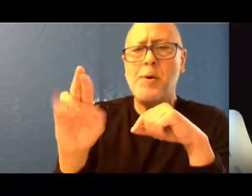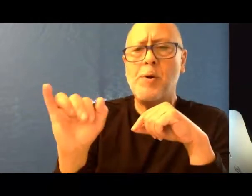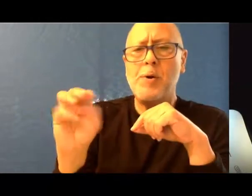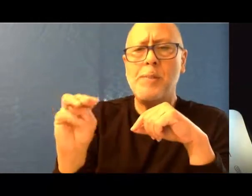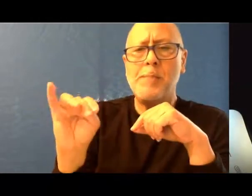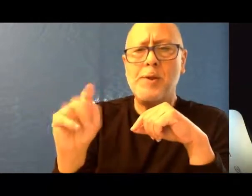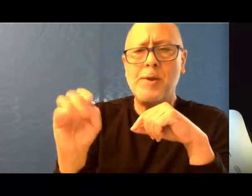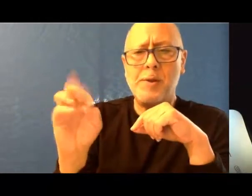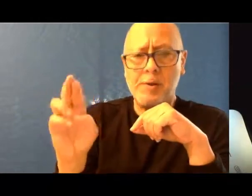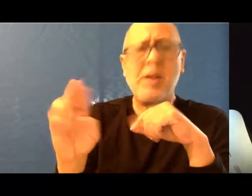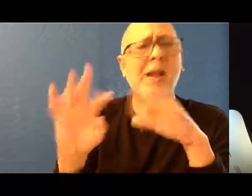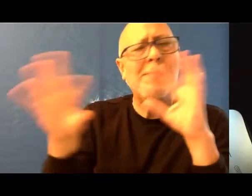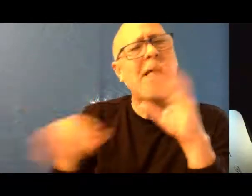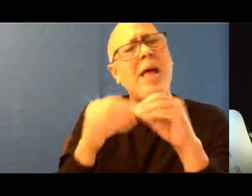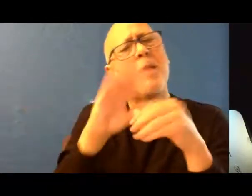make sure I add up all the sides.